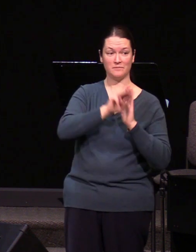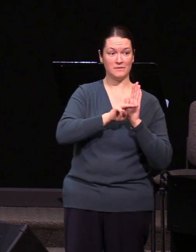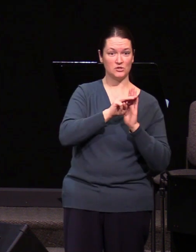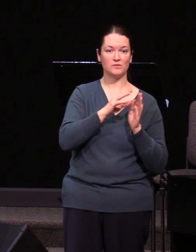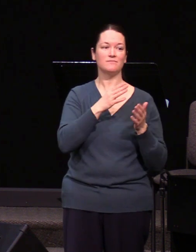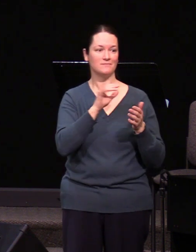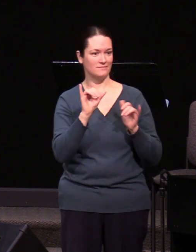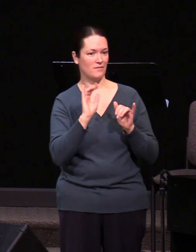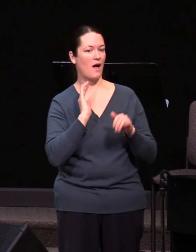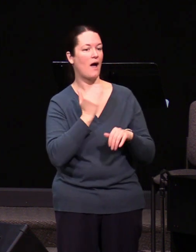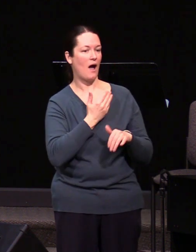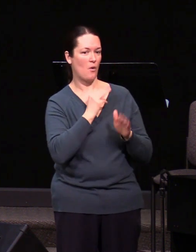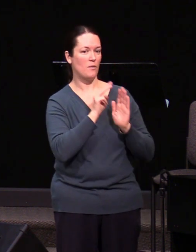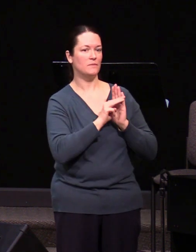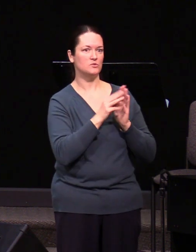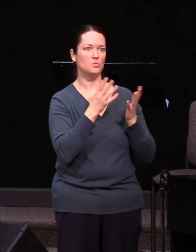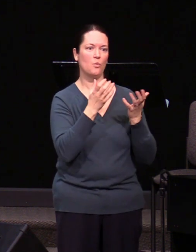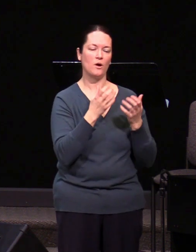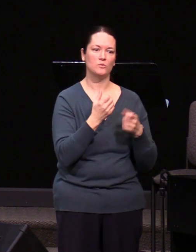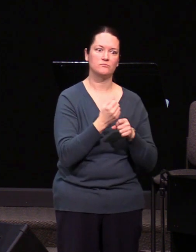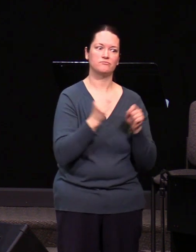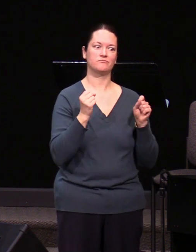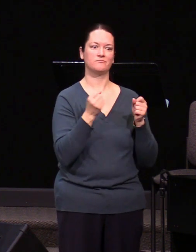our mission, is to redeem creation.